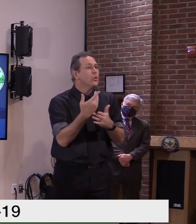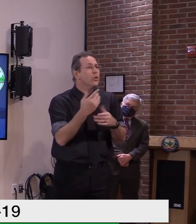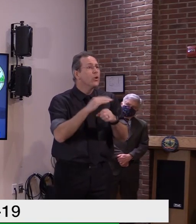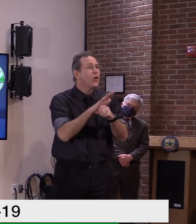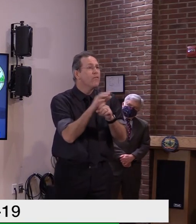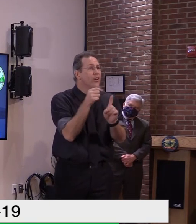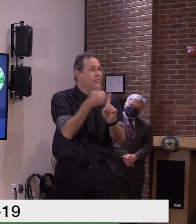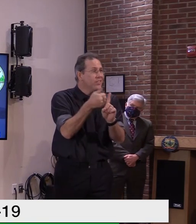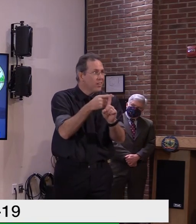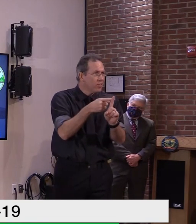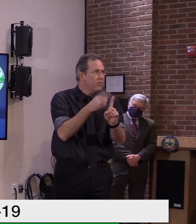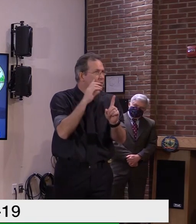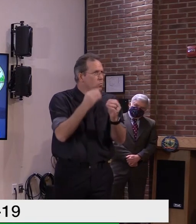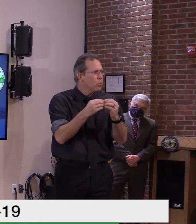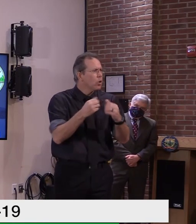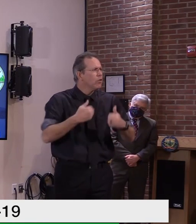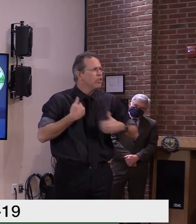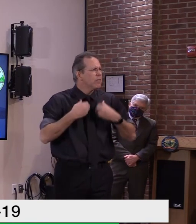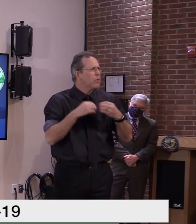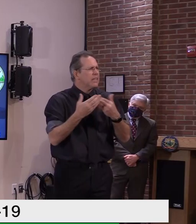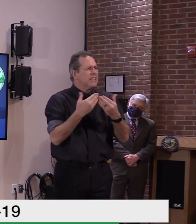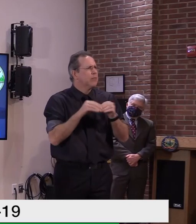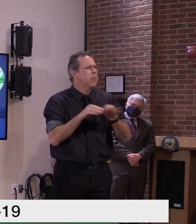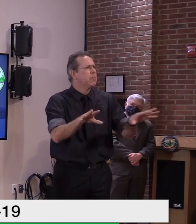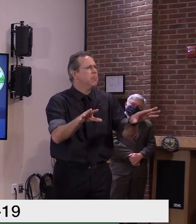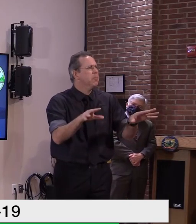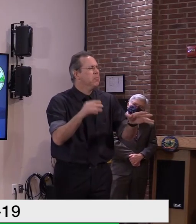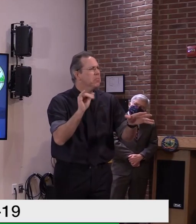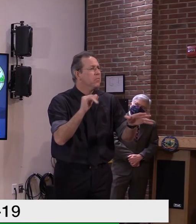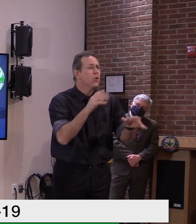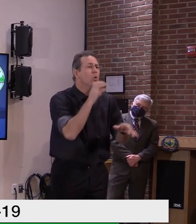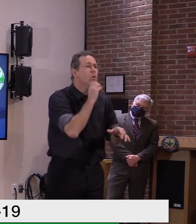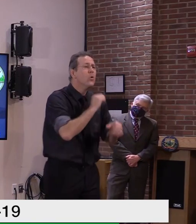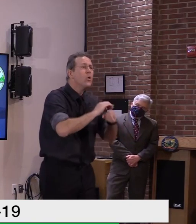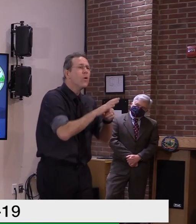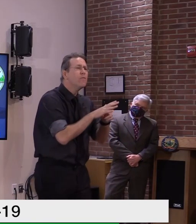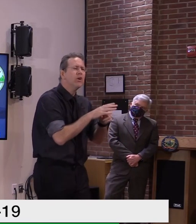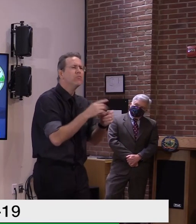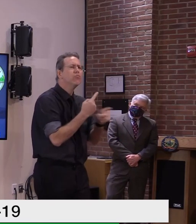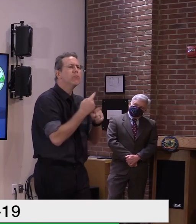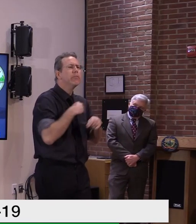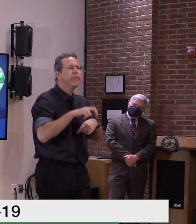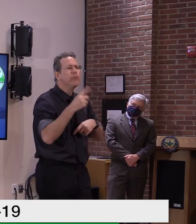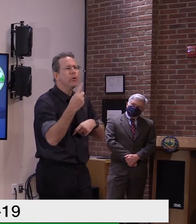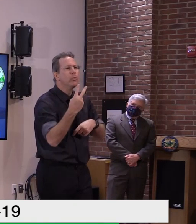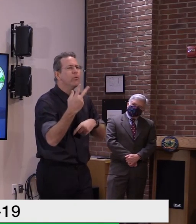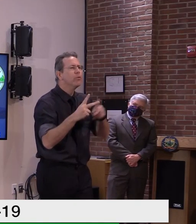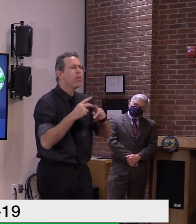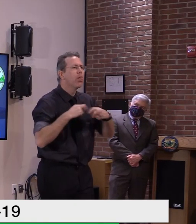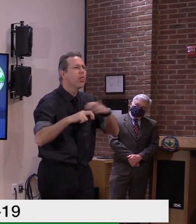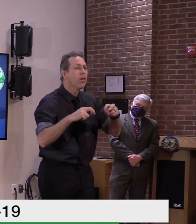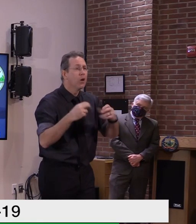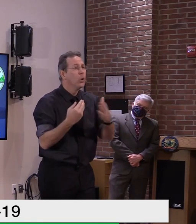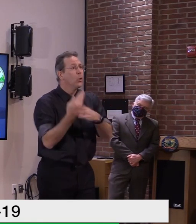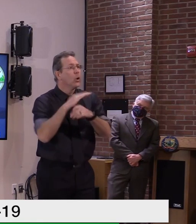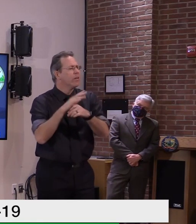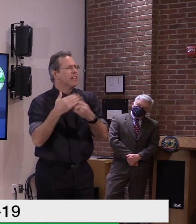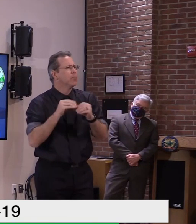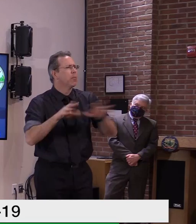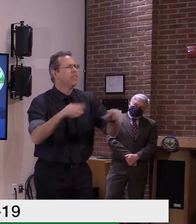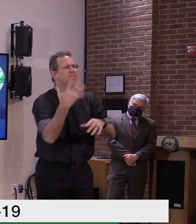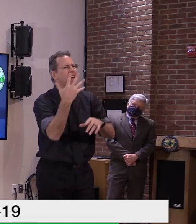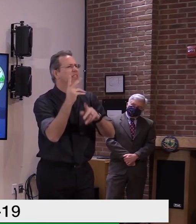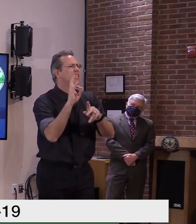the former coronavirus, the one that we've been living with, without the mutations. So it's estimated to be anywhere